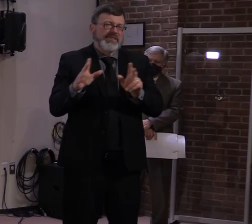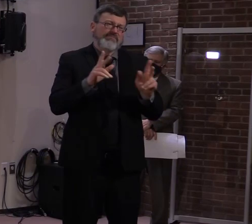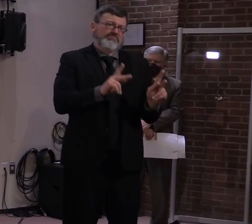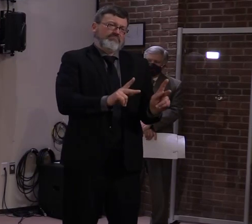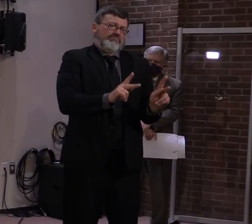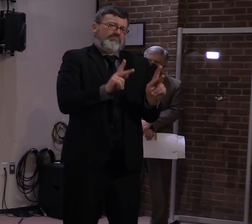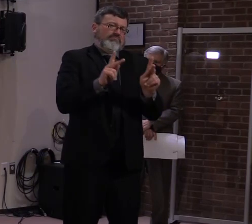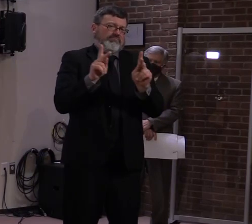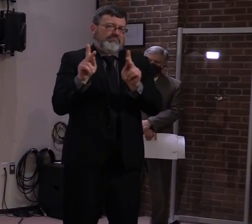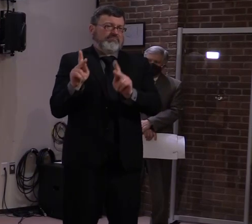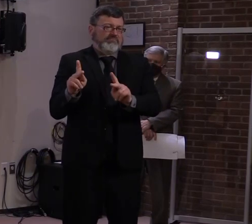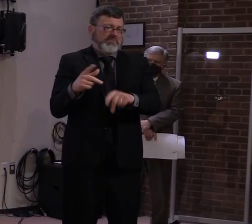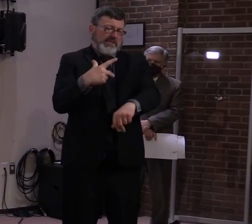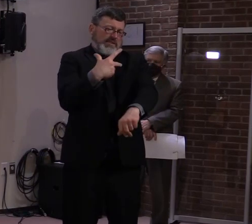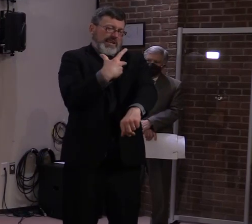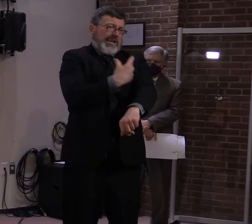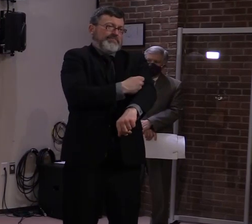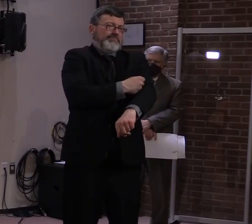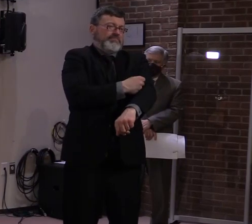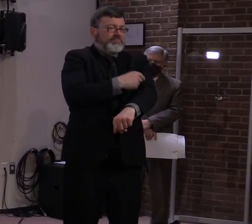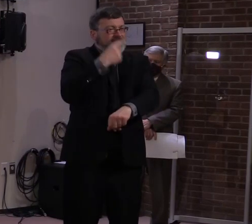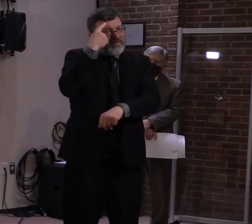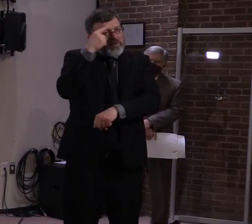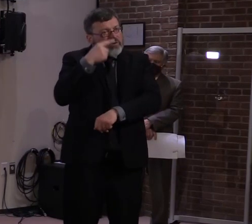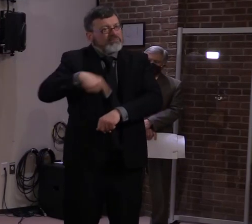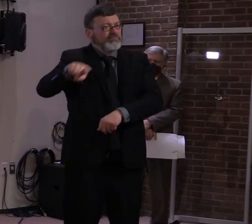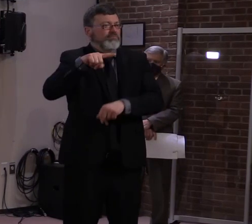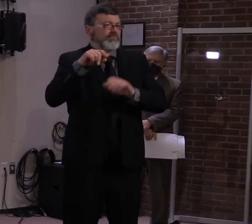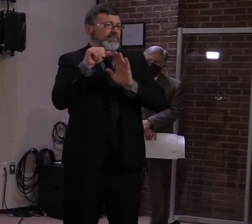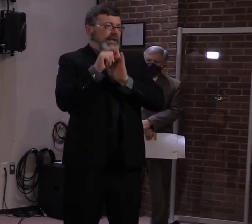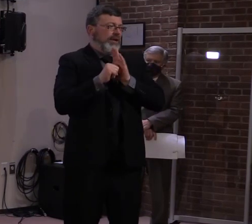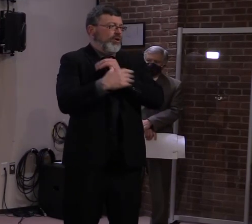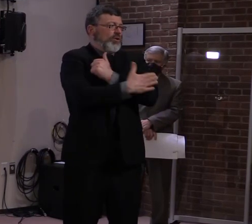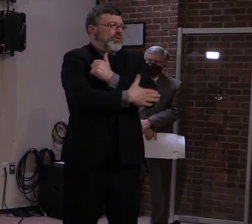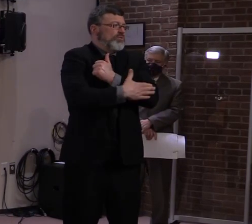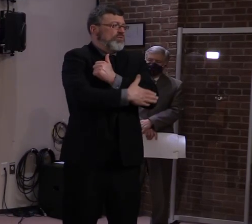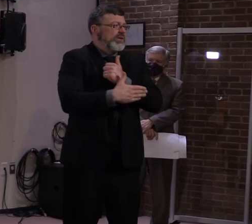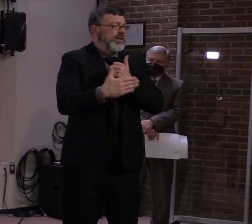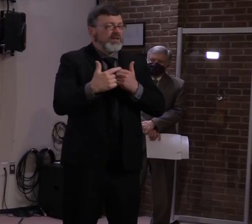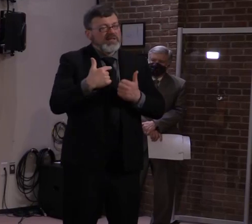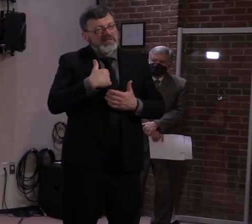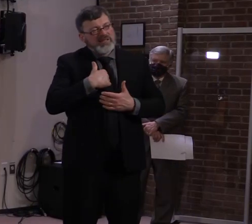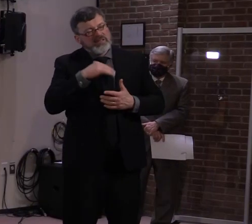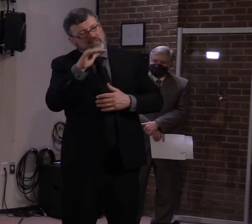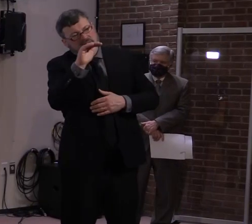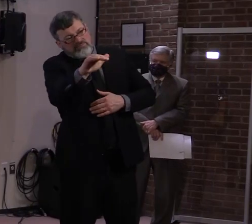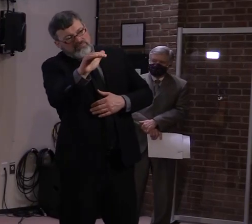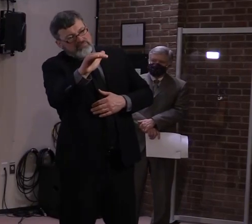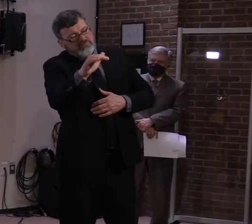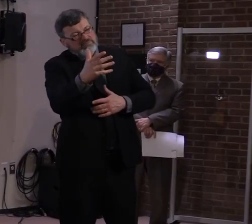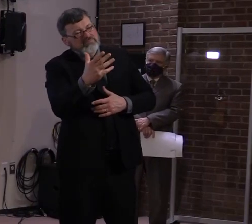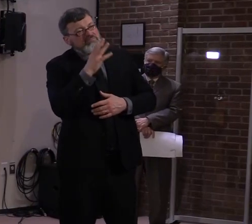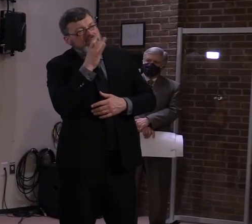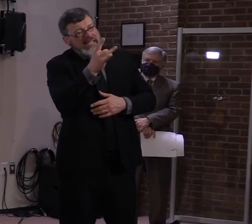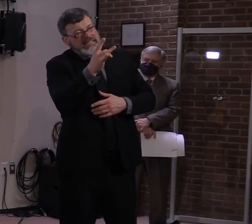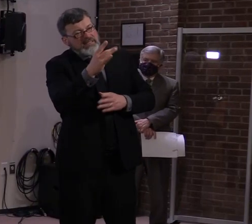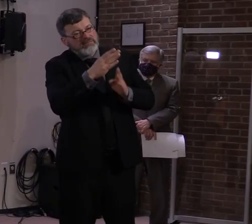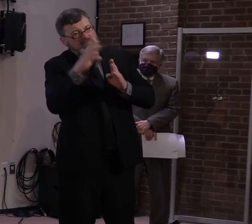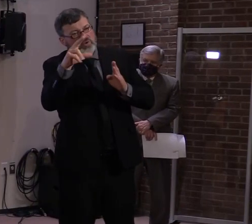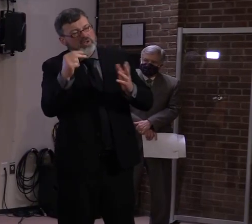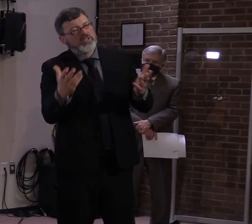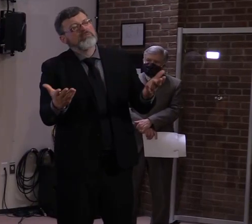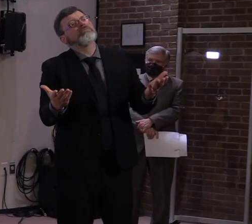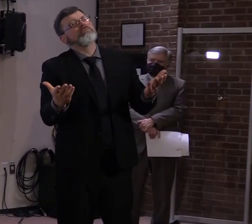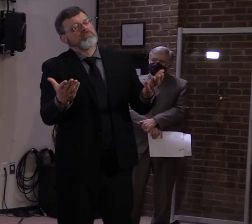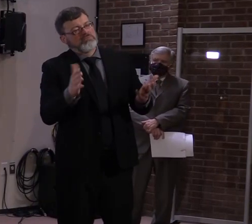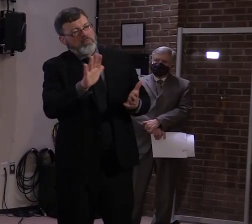years. All we're asking of this group, this 18 to 29-year-old grouping, is to have